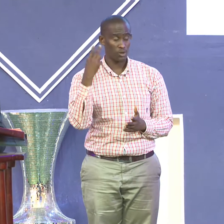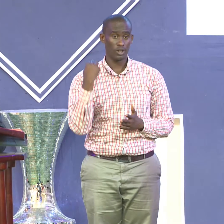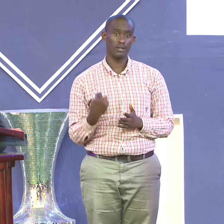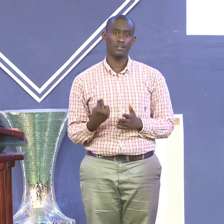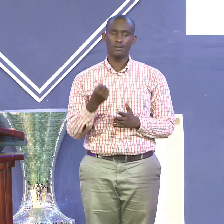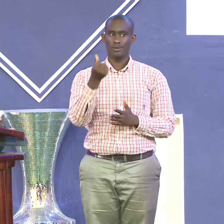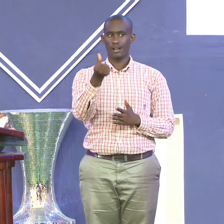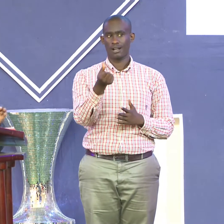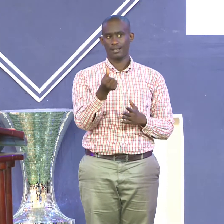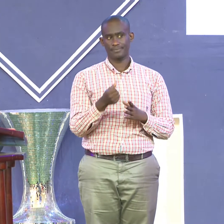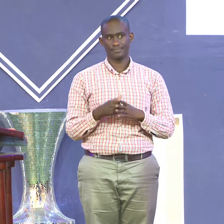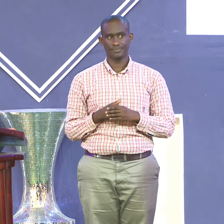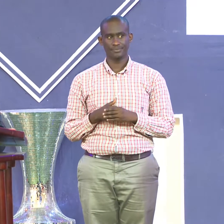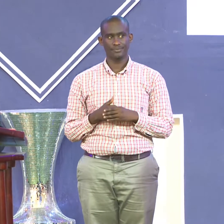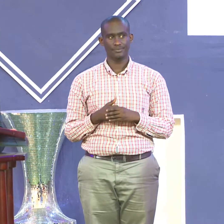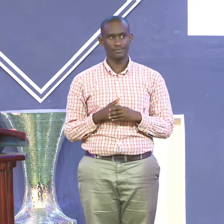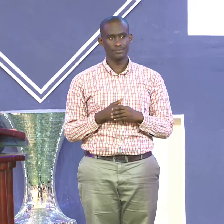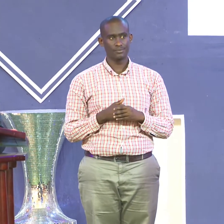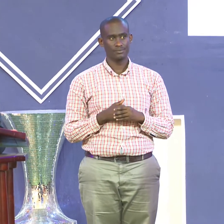chapter 6.